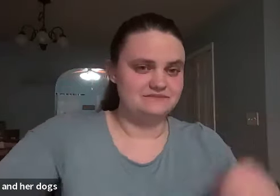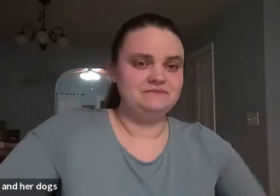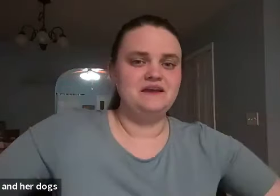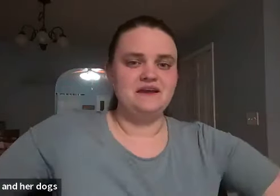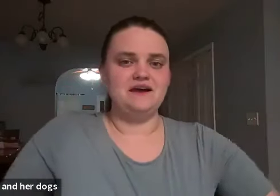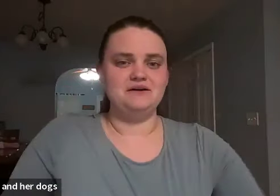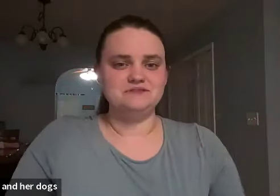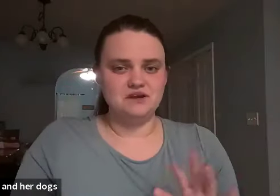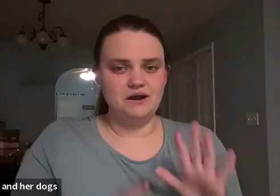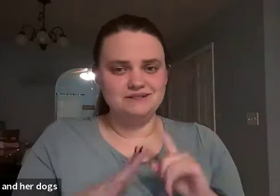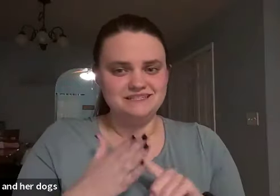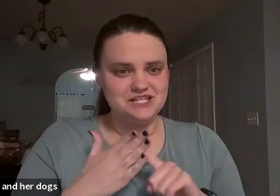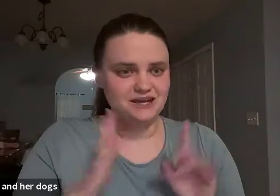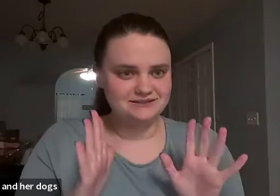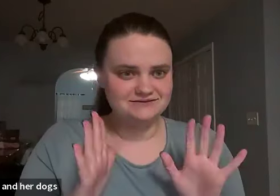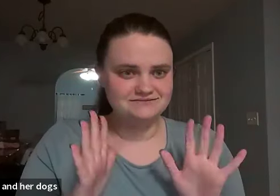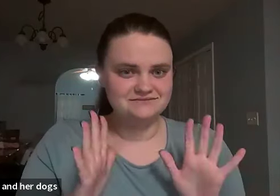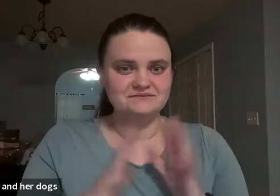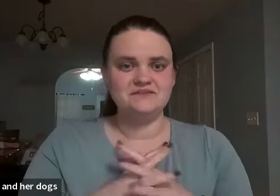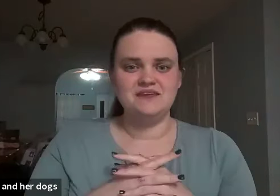here. So I always like to check.